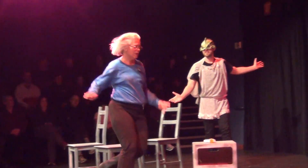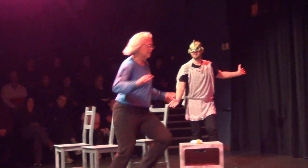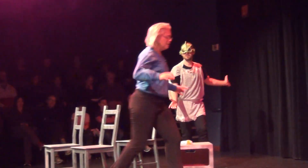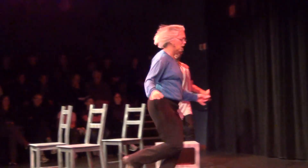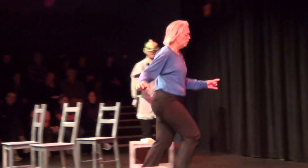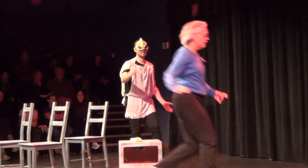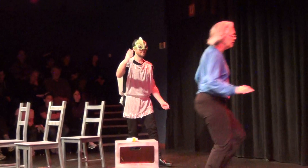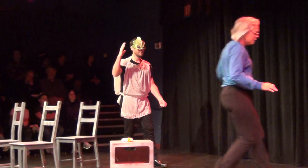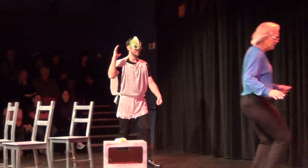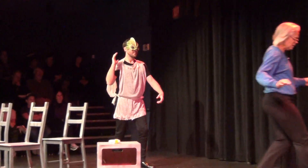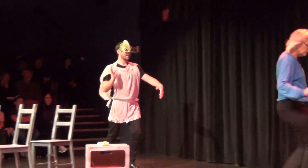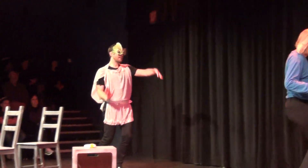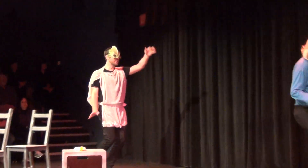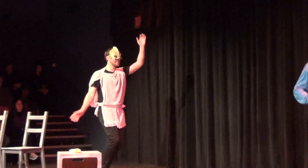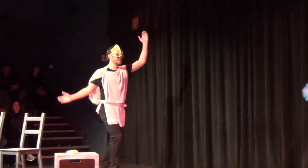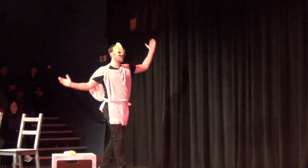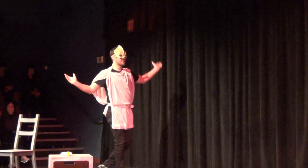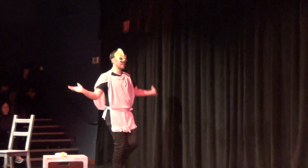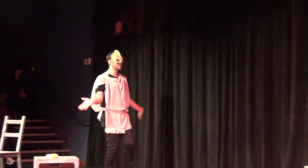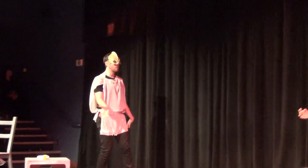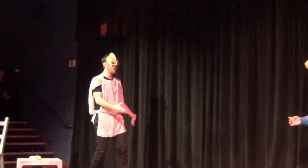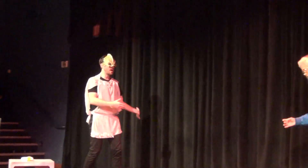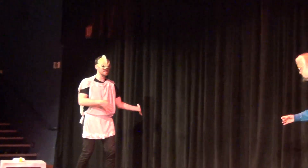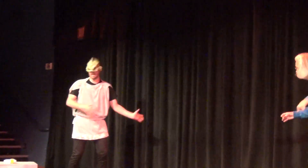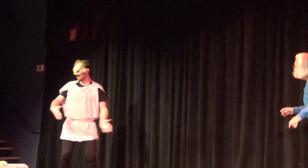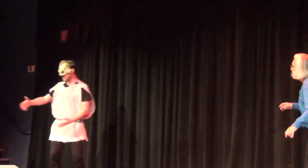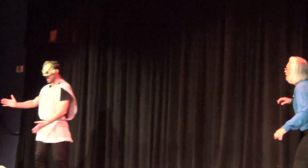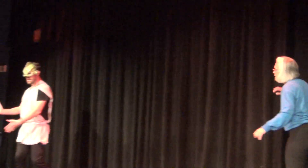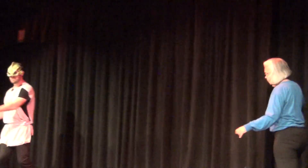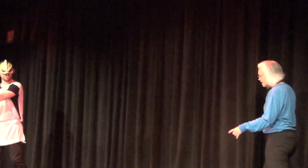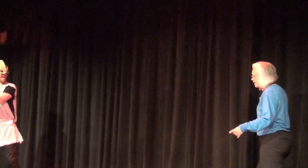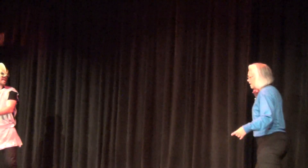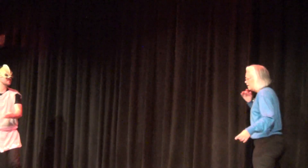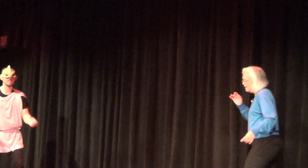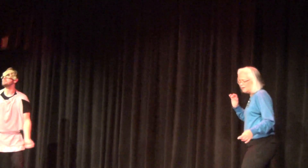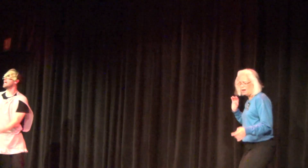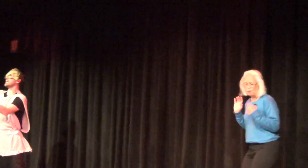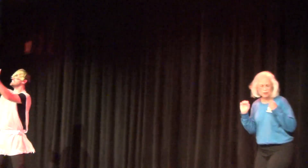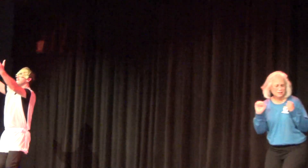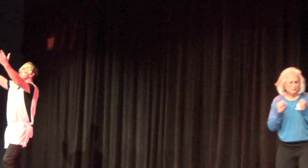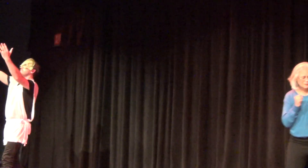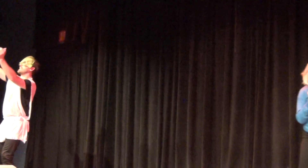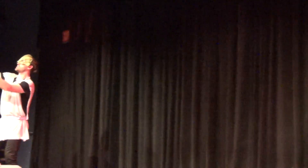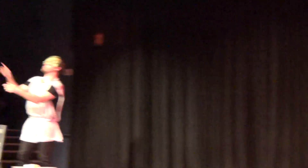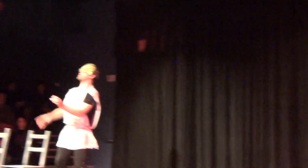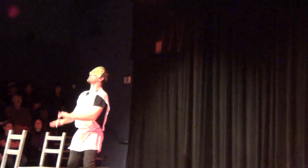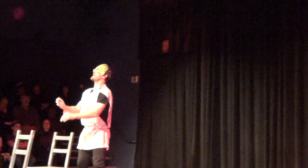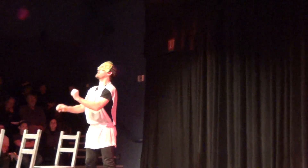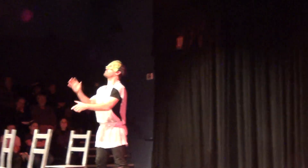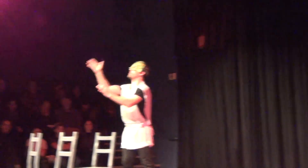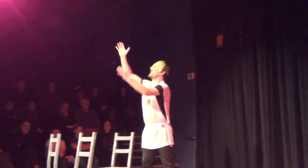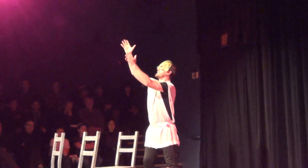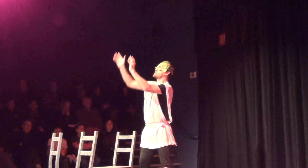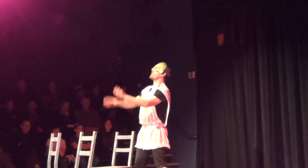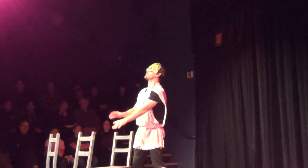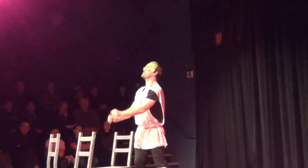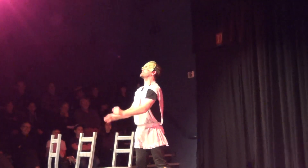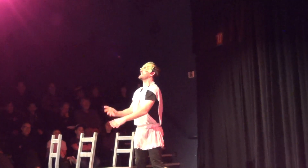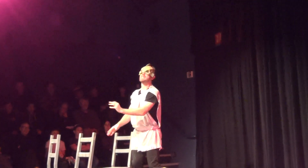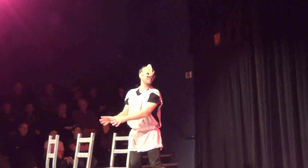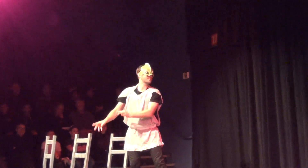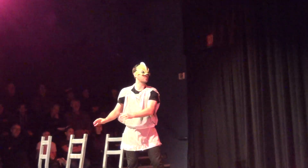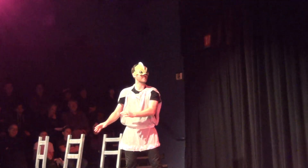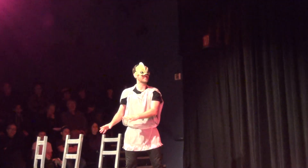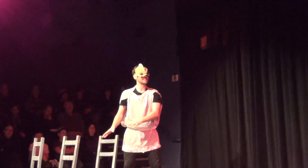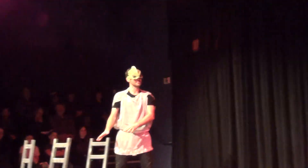No. We've got everything we could ever want. Comfy chairs, fans. No. A name that lets you program, a board that lets you program